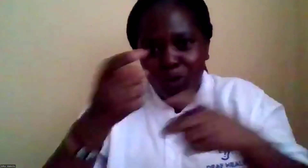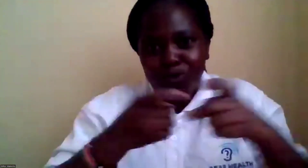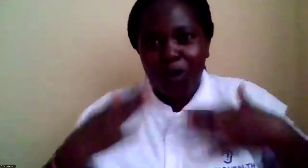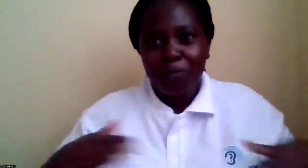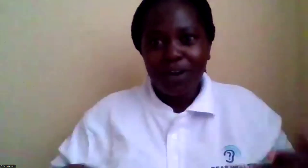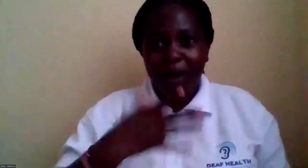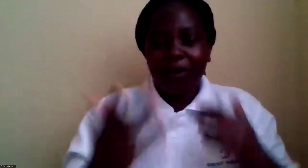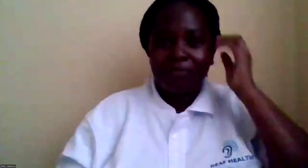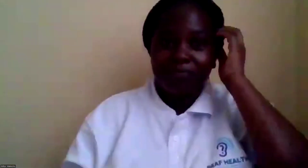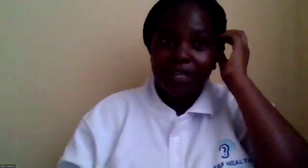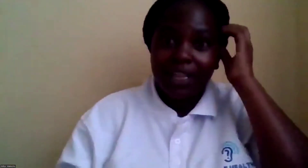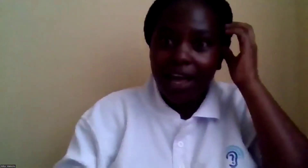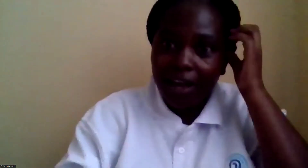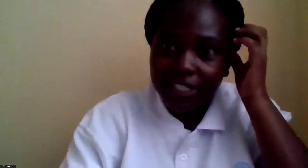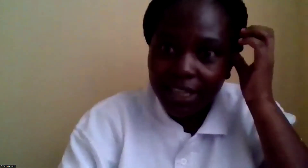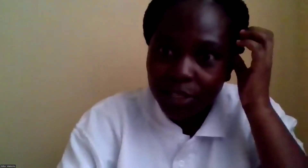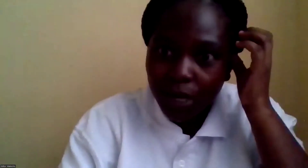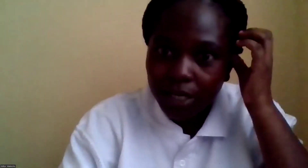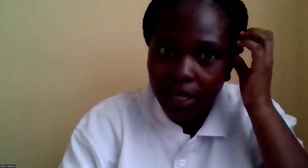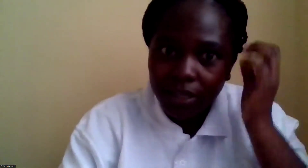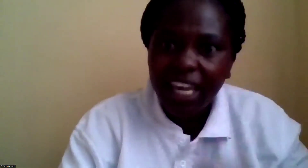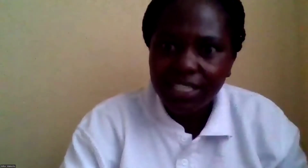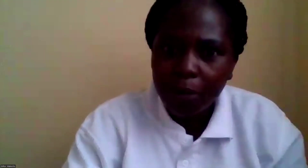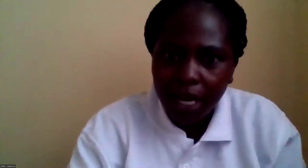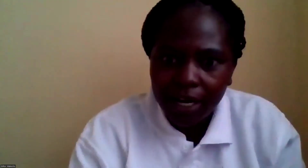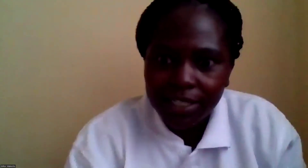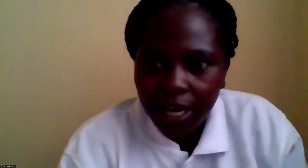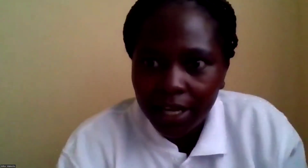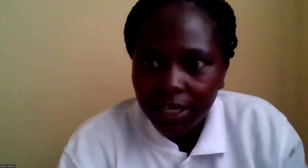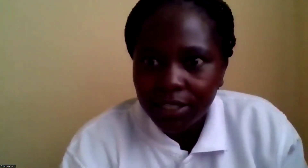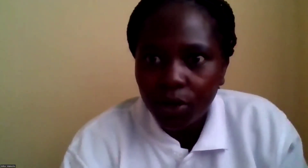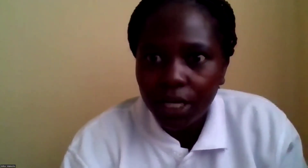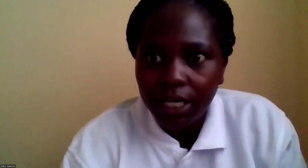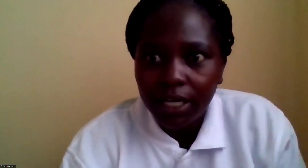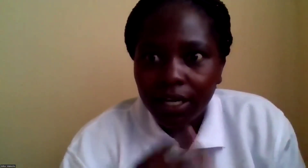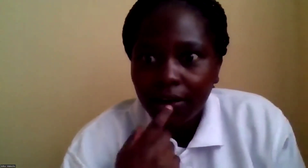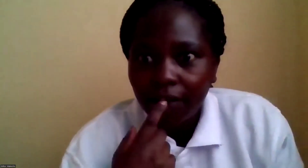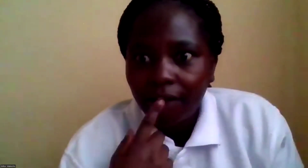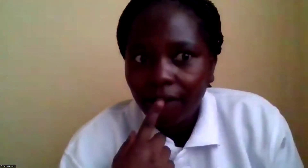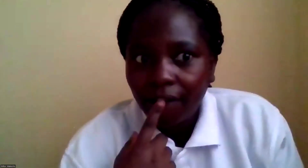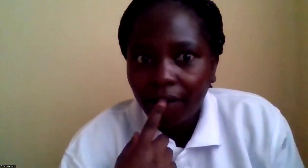what I'd say. I think someone I've seen this one. Yes, someone had raised their hand. Yes, Corinne.